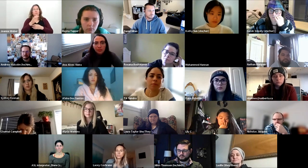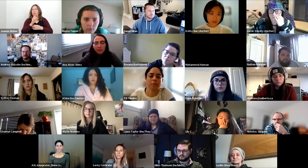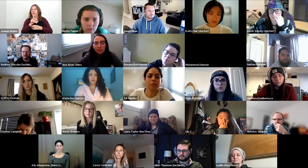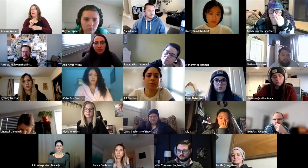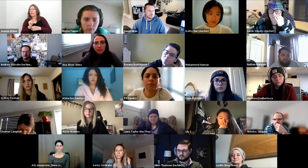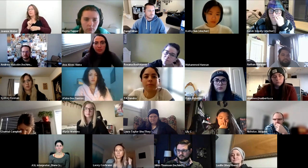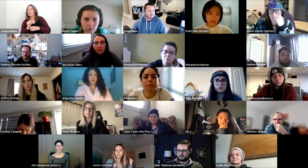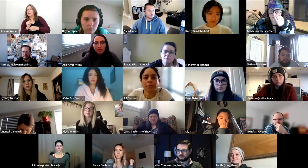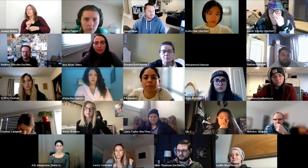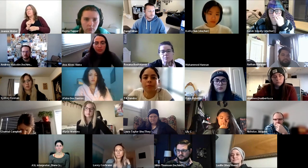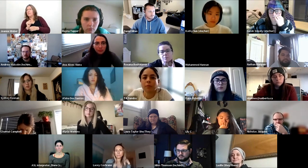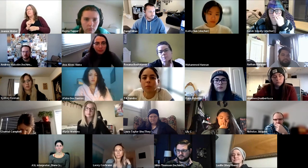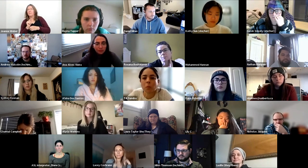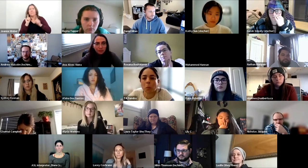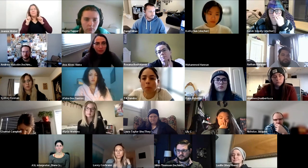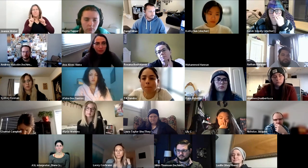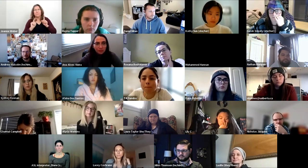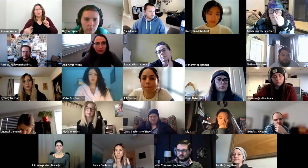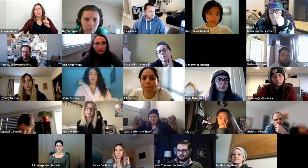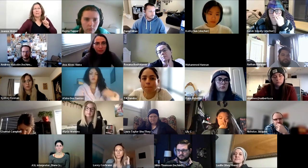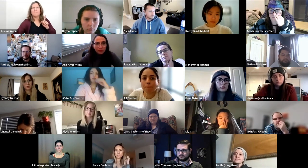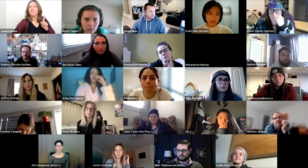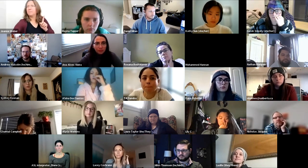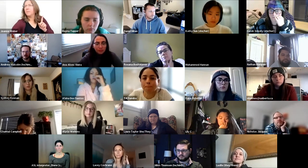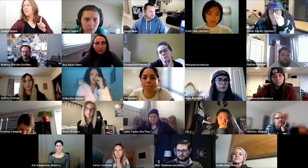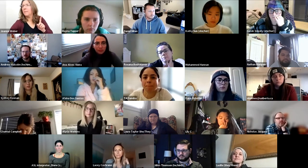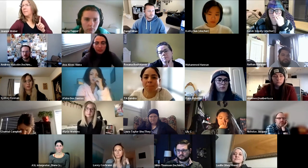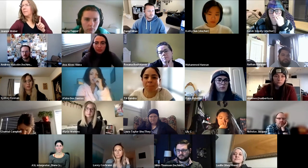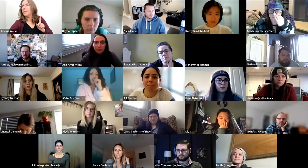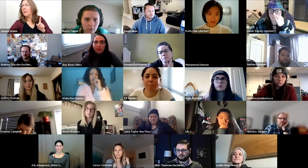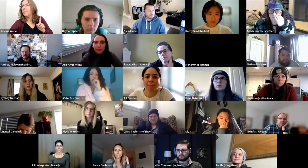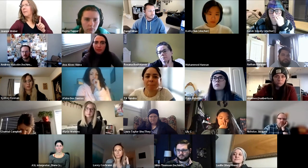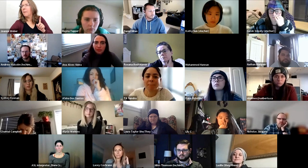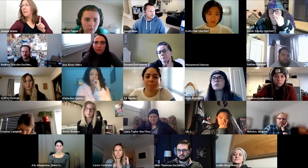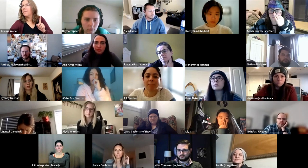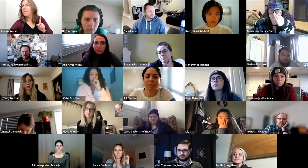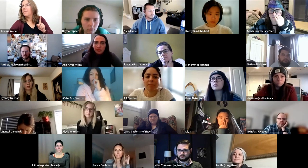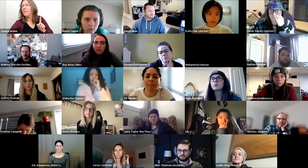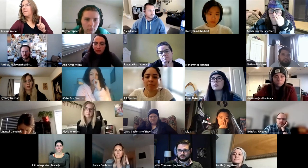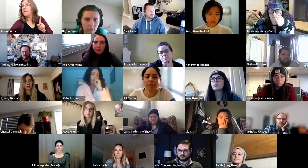So Sandra or Anna, I guess, do you feel everything in the chat was answered?